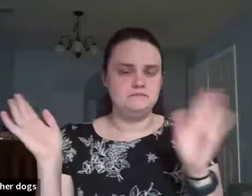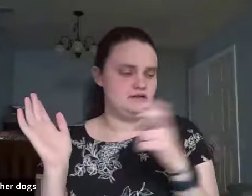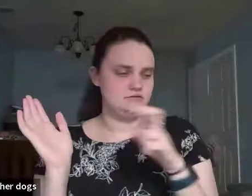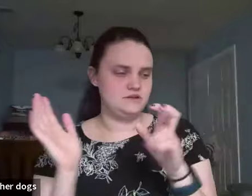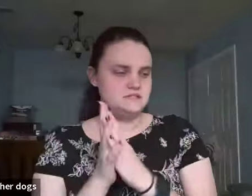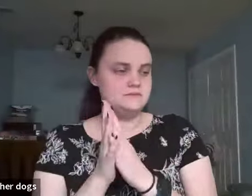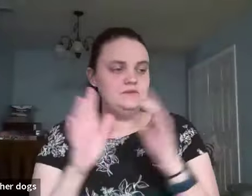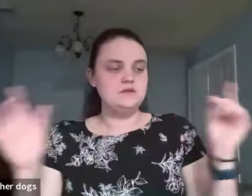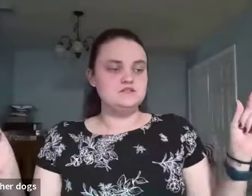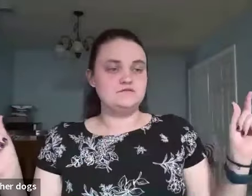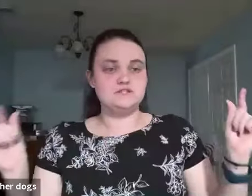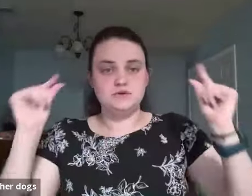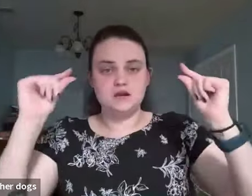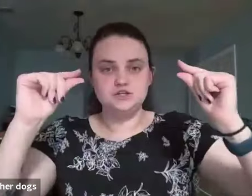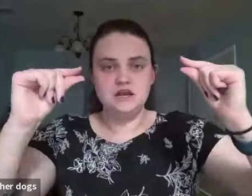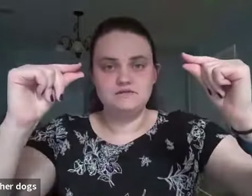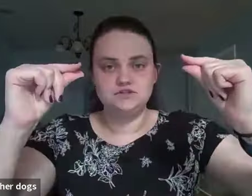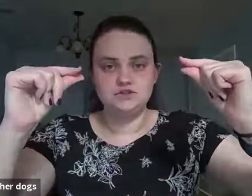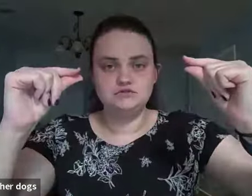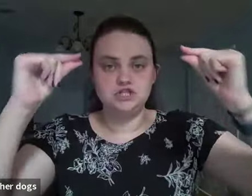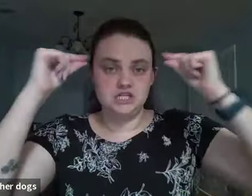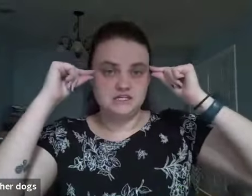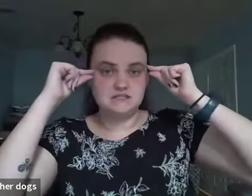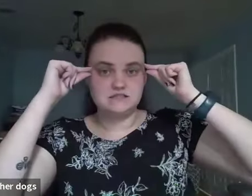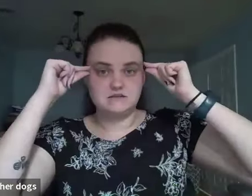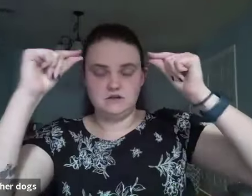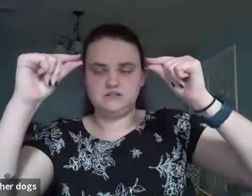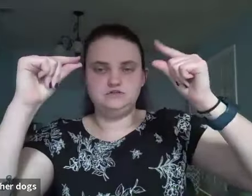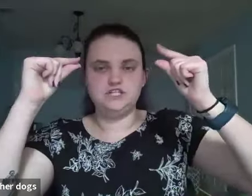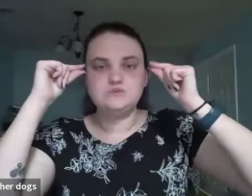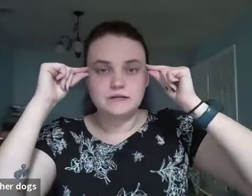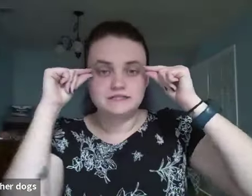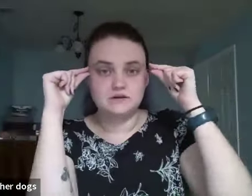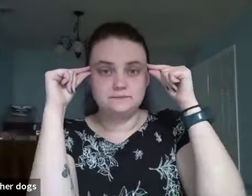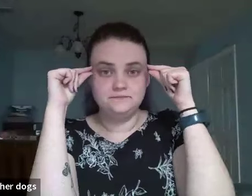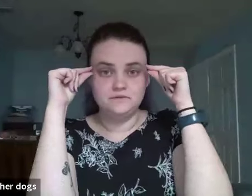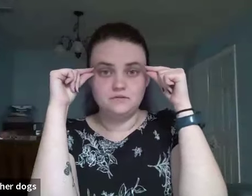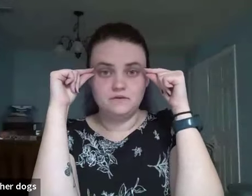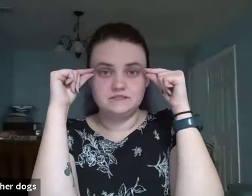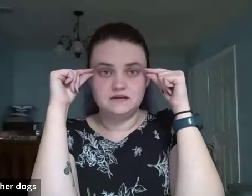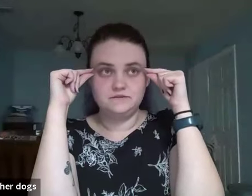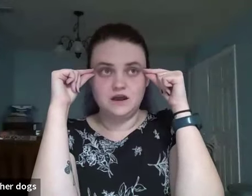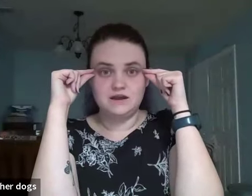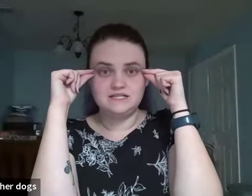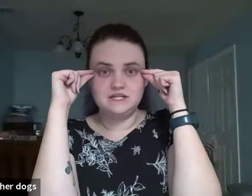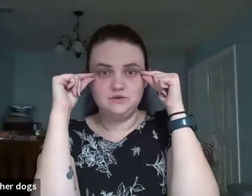but I don't think we did. So for surprise, you're going to have two G's, or not two G's, 20, sorry, on the side of your eyes, and you